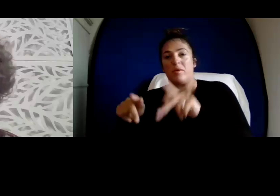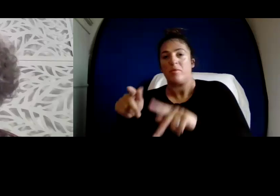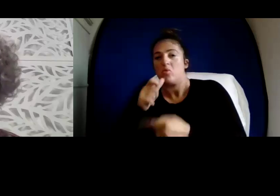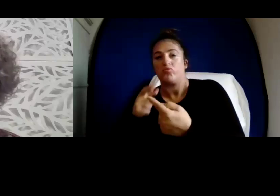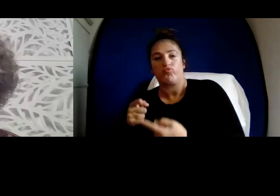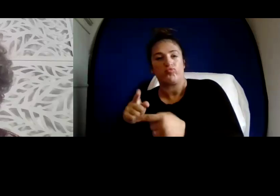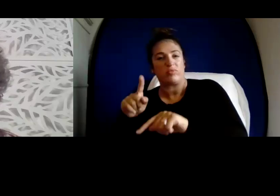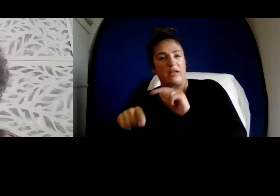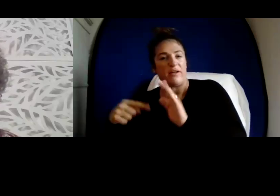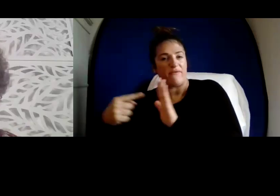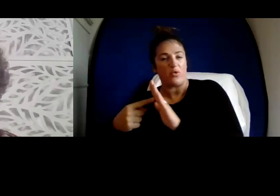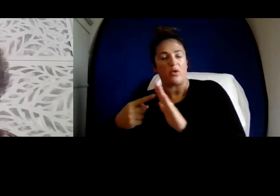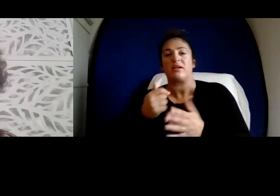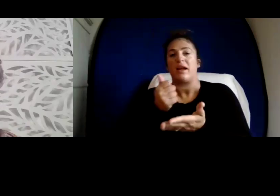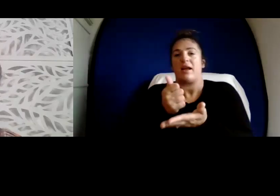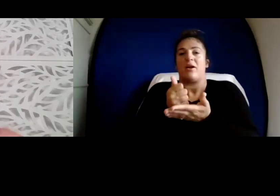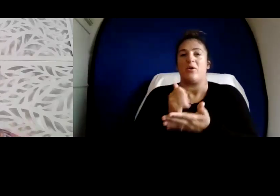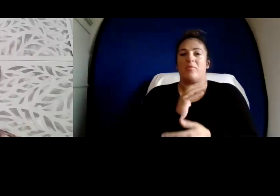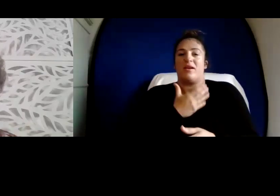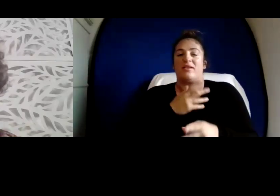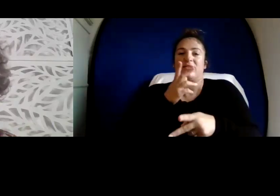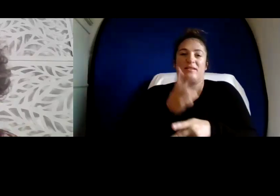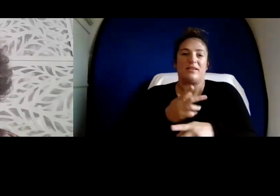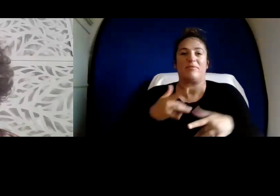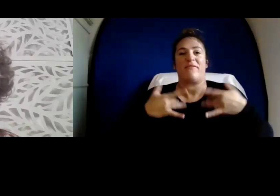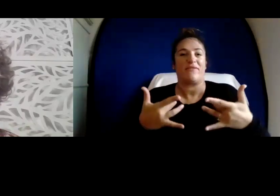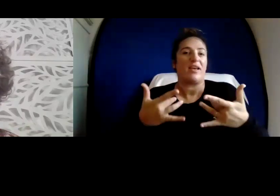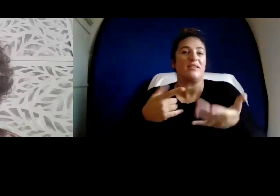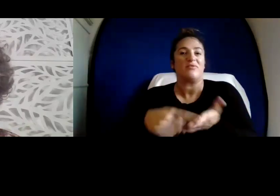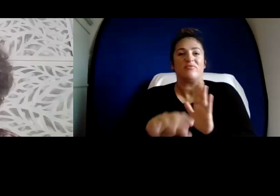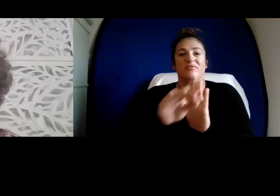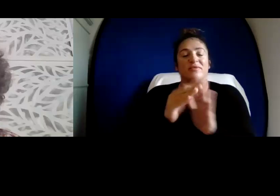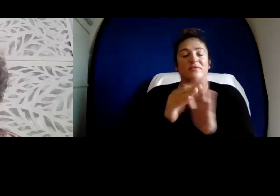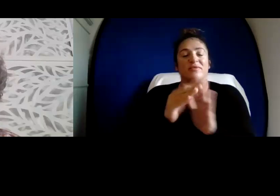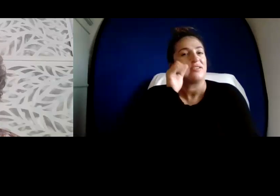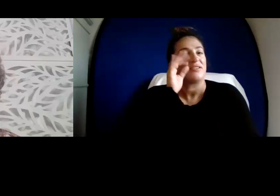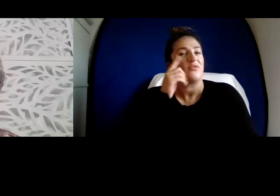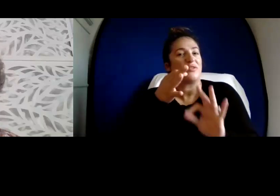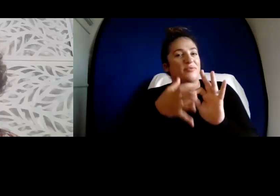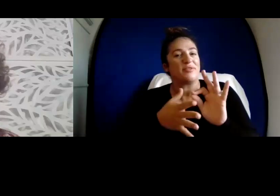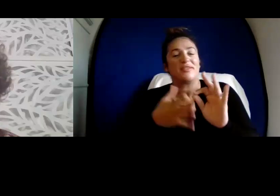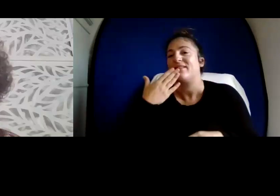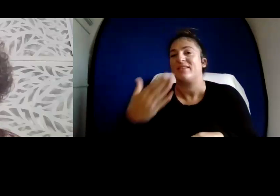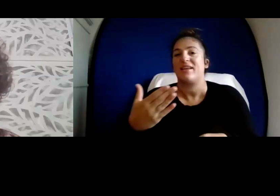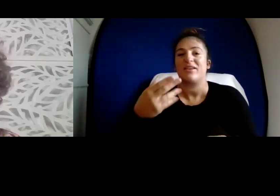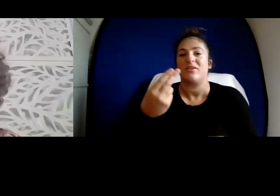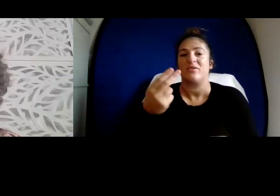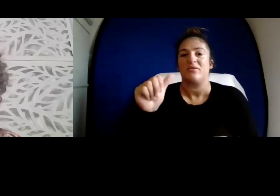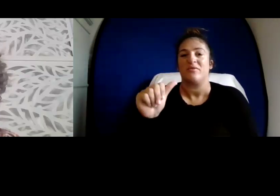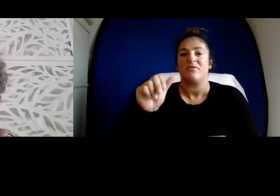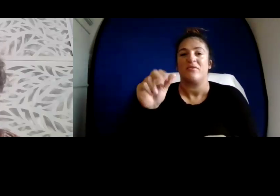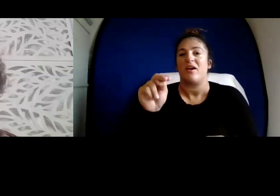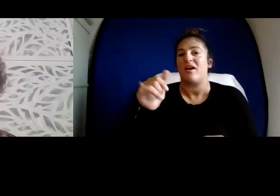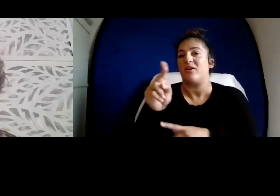help keep our events free. Thank you for coming to this event. Thank you, Ashley, for your interpreting, and thank you, Hanyu, for this amazing